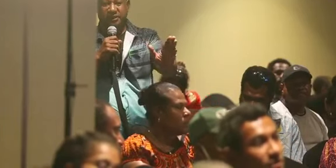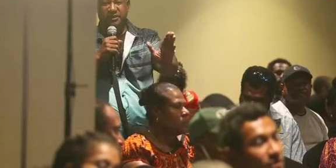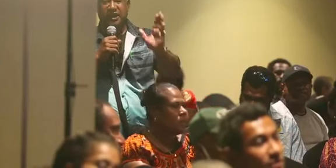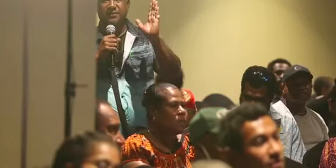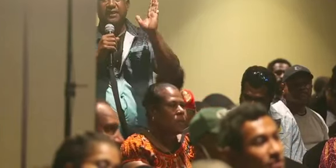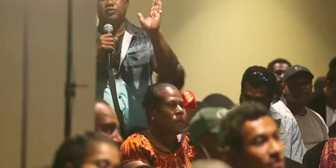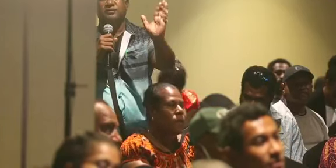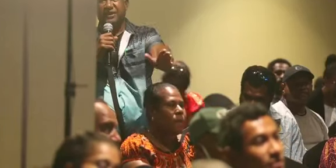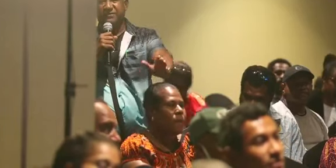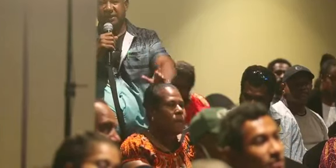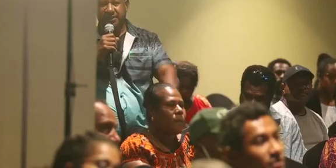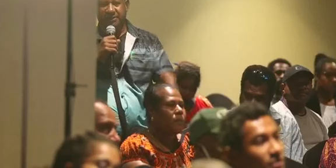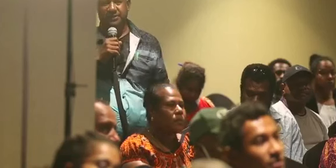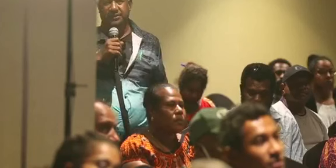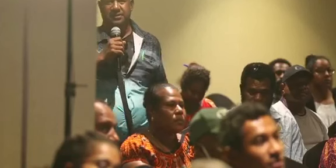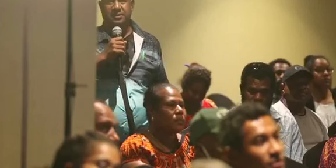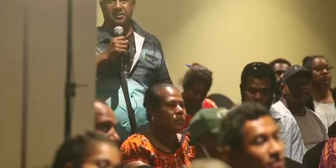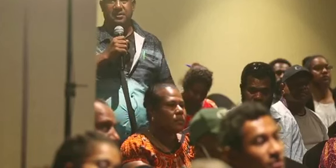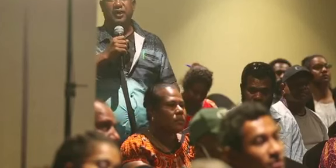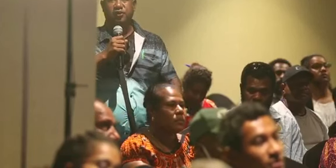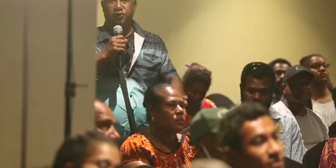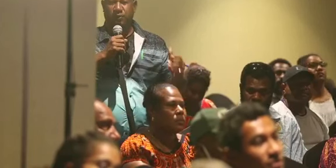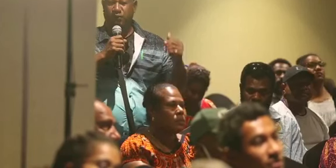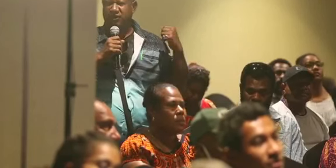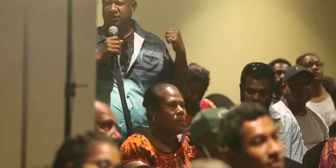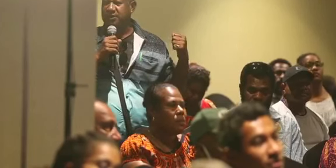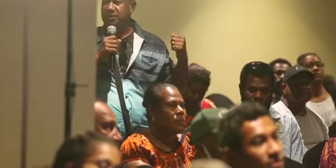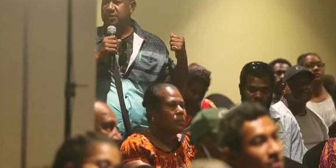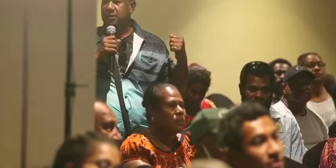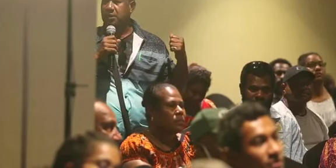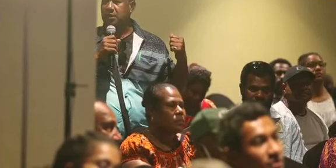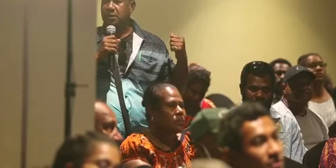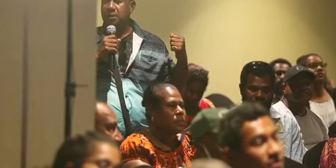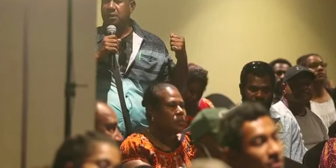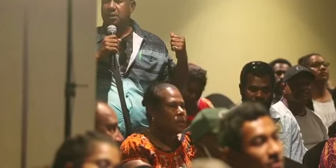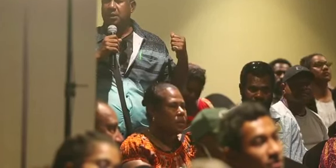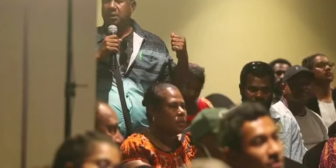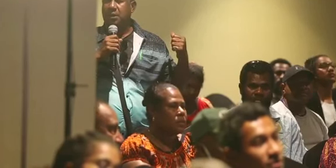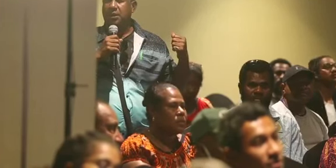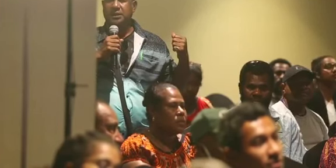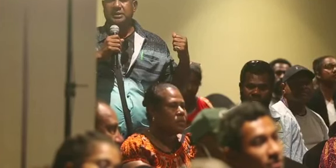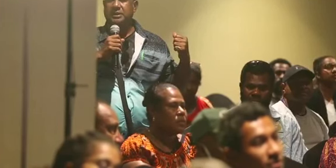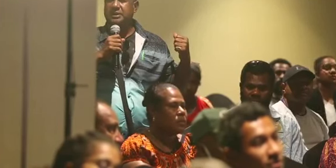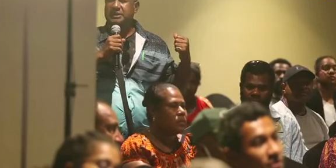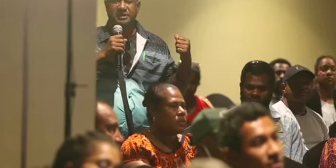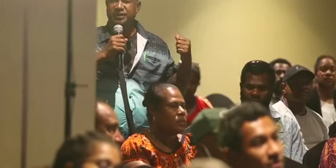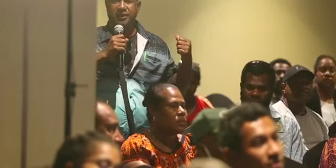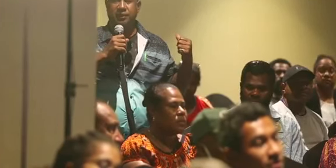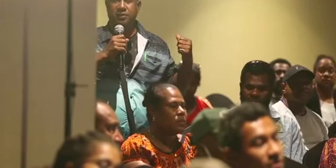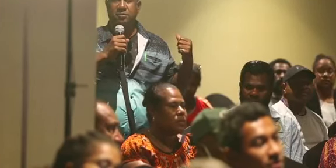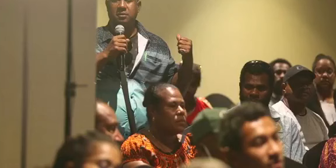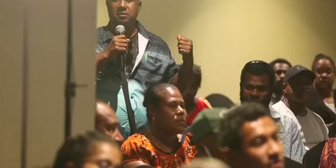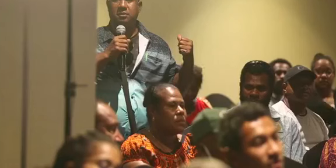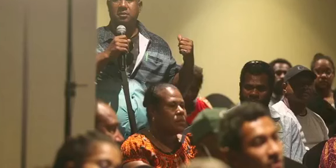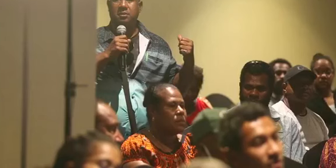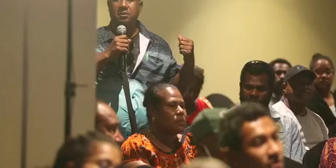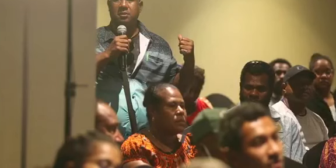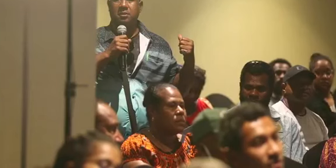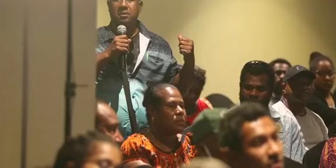the decision come back to the money makers and not the politicians. It's a sad scenario.